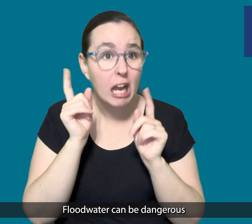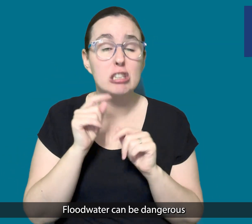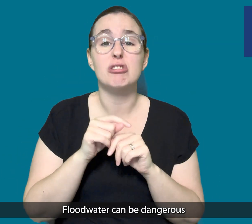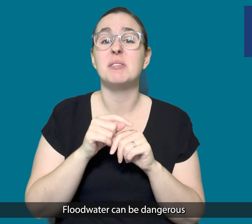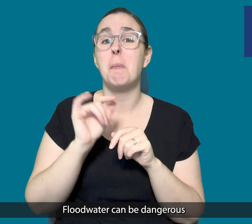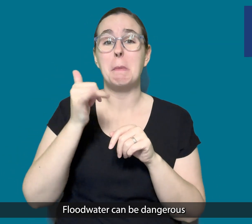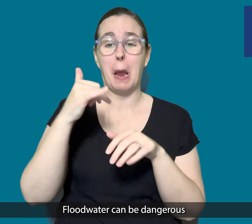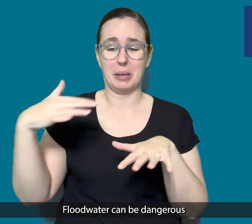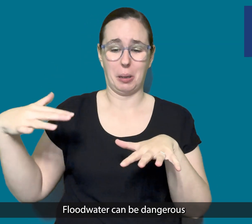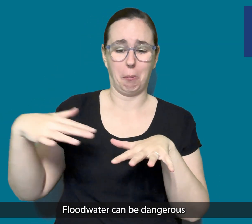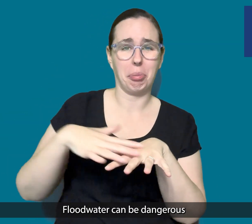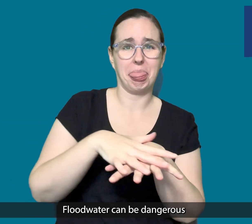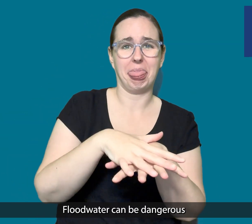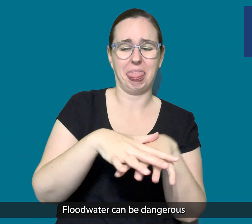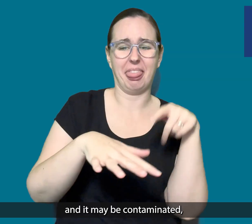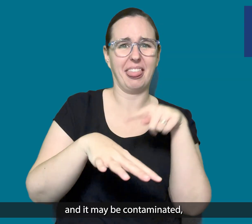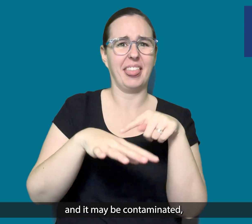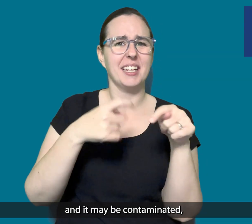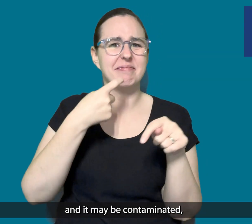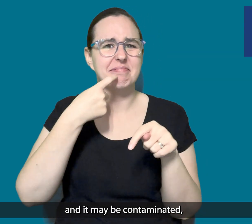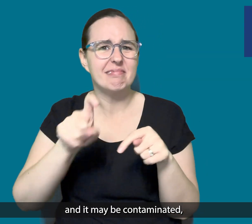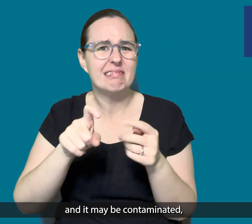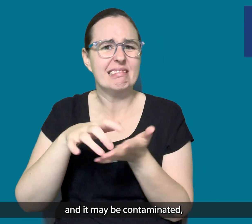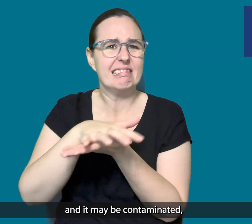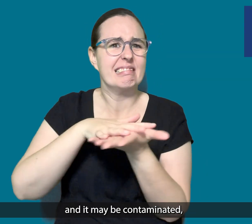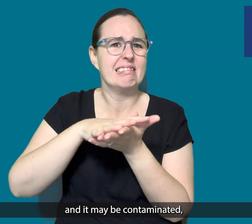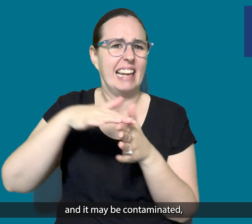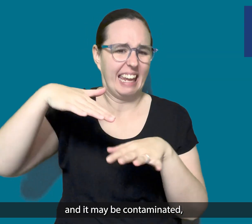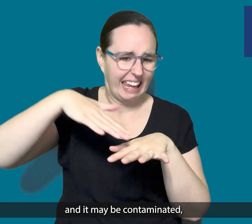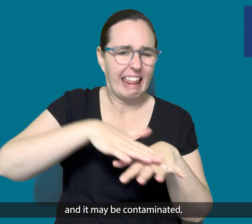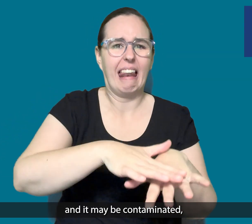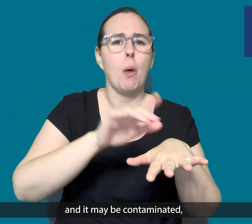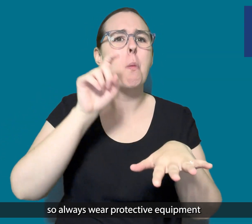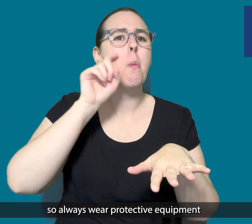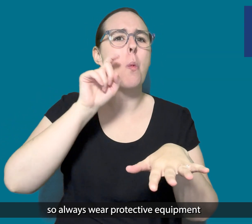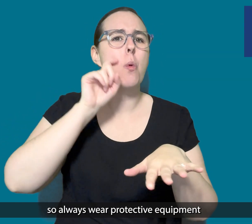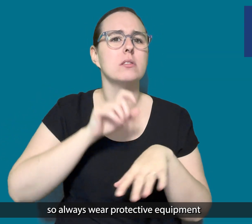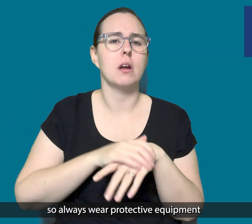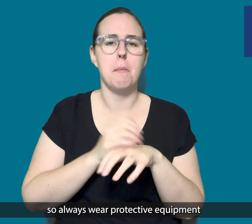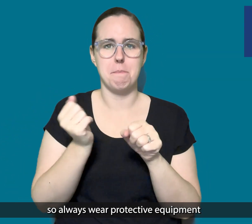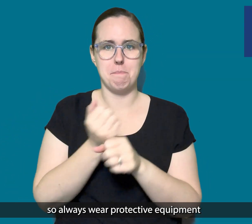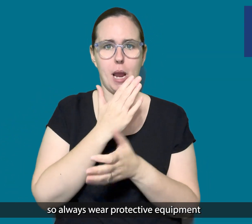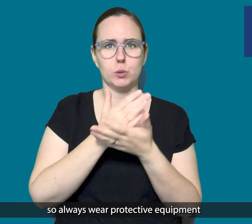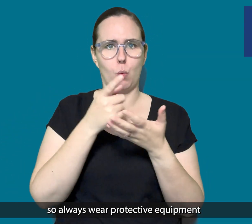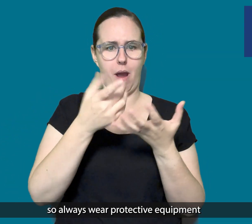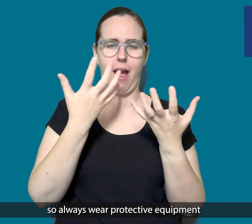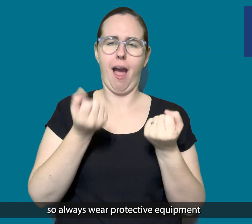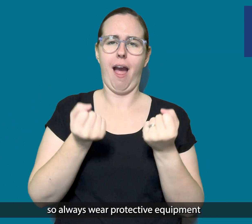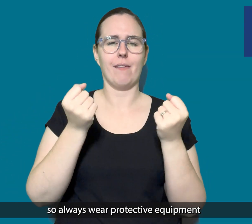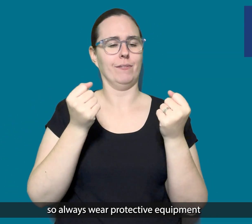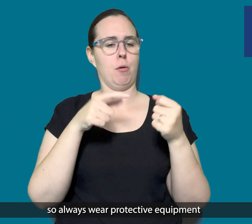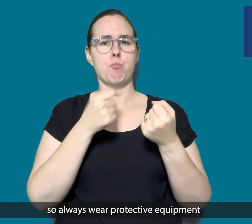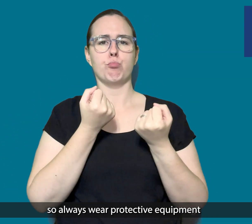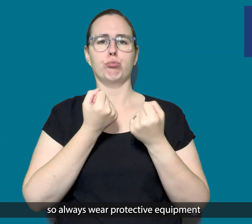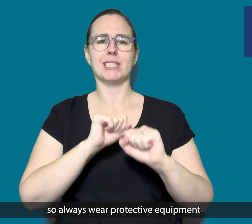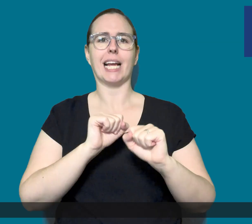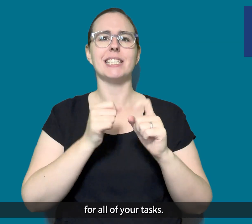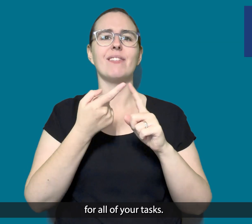Floodwater can be dangerous and it may be contaminated, so always wear protective equipment for all